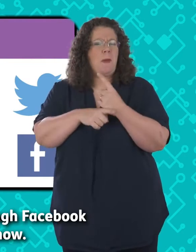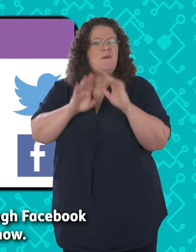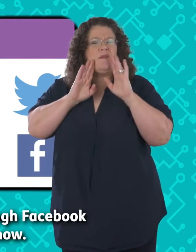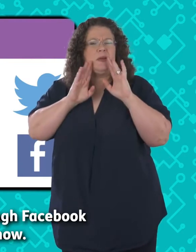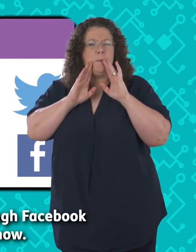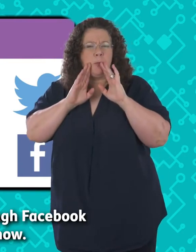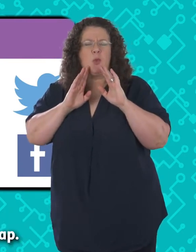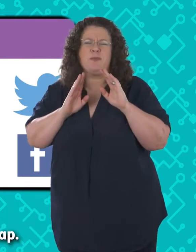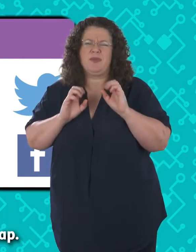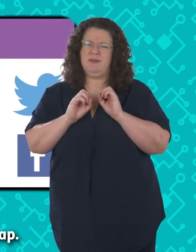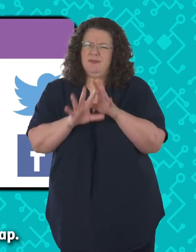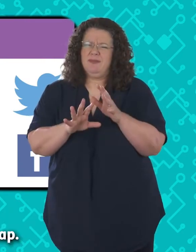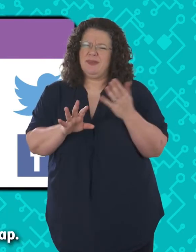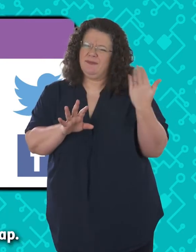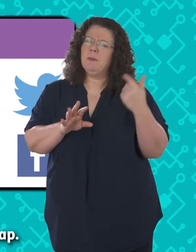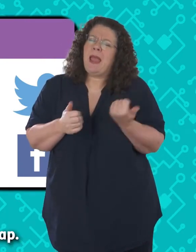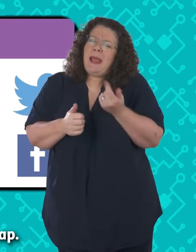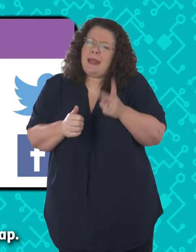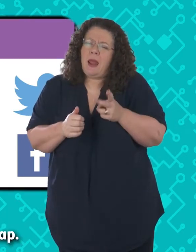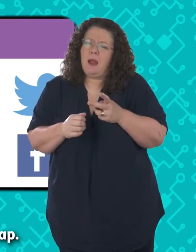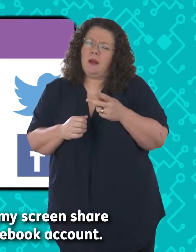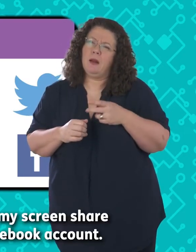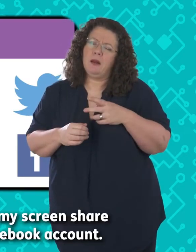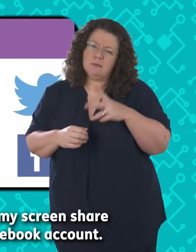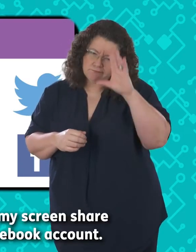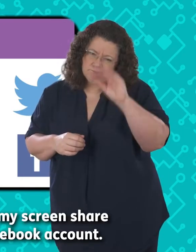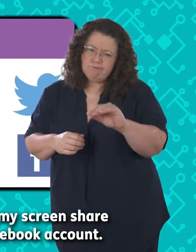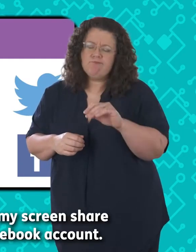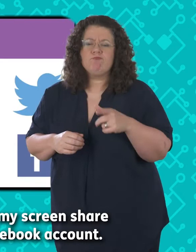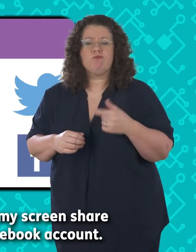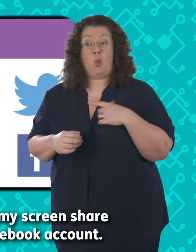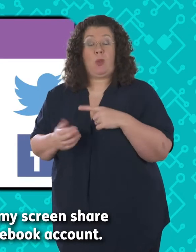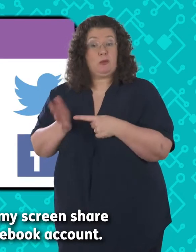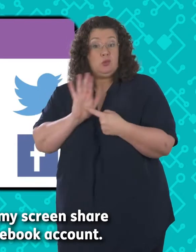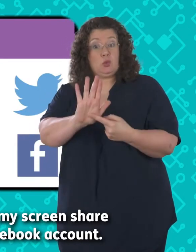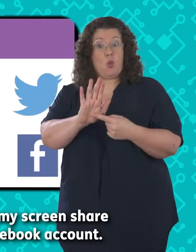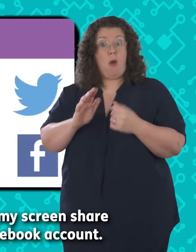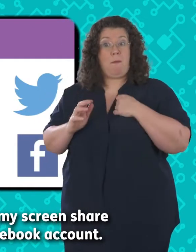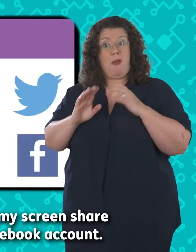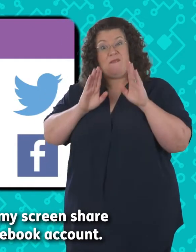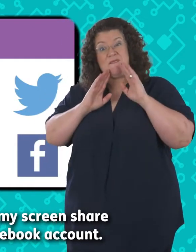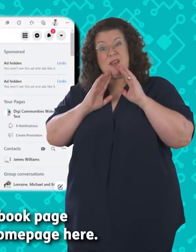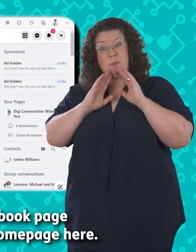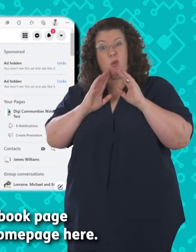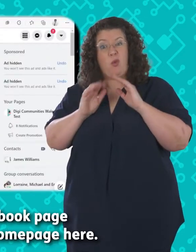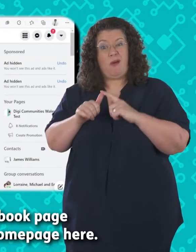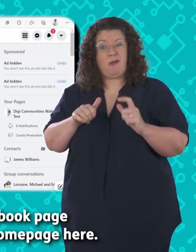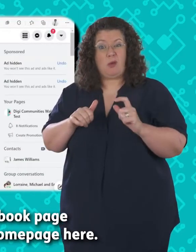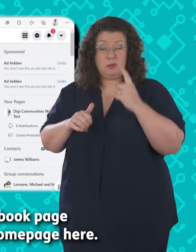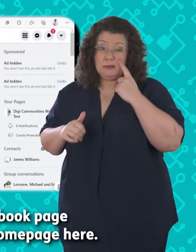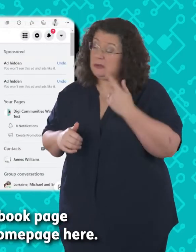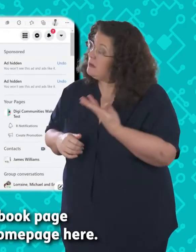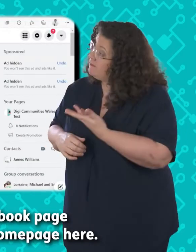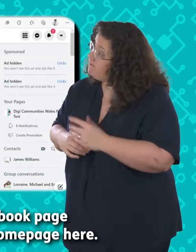Facebook privacy now as a recap. I'm going to go onto my screen share and I'm on my Facebook account. This is my